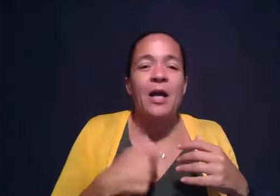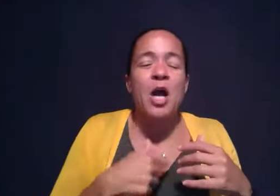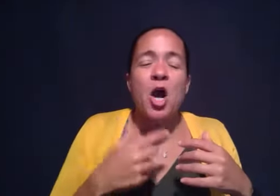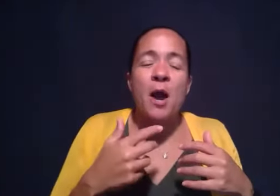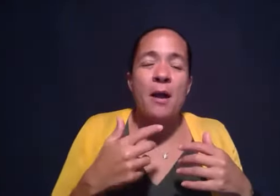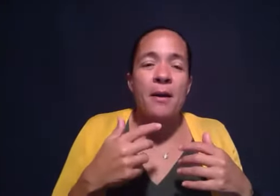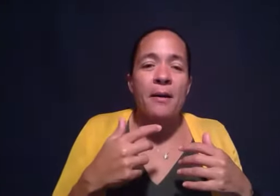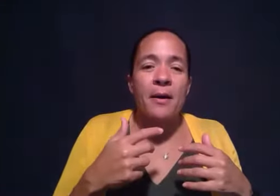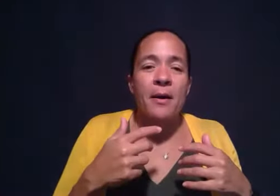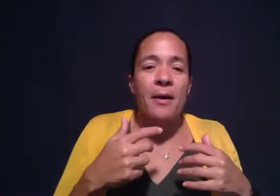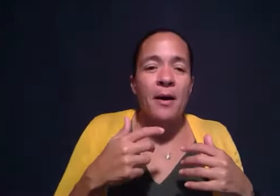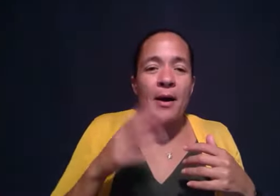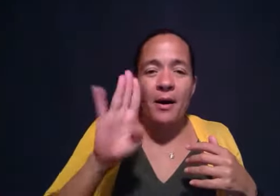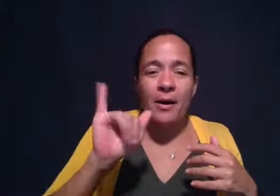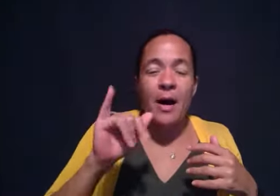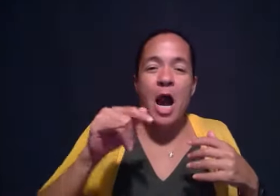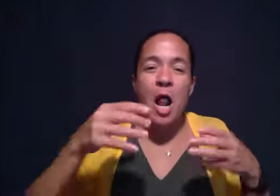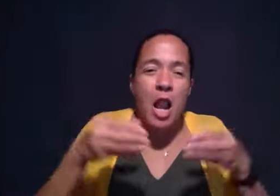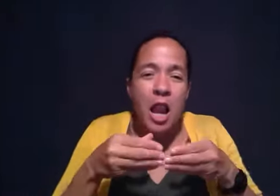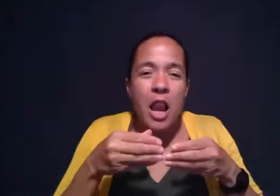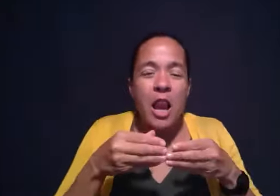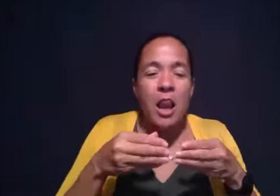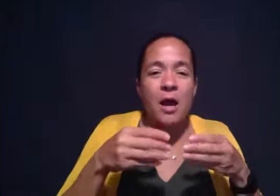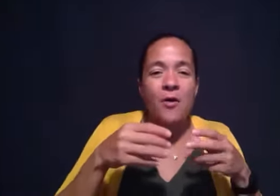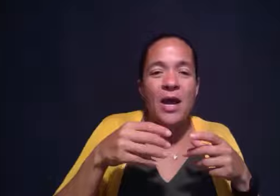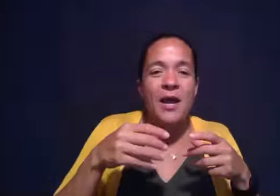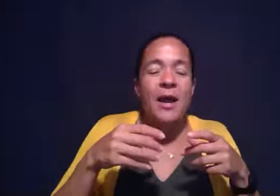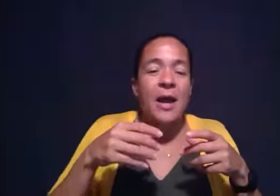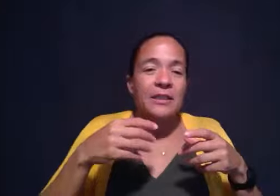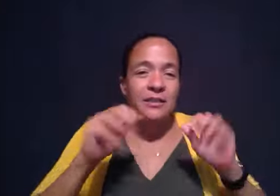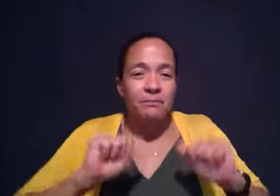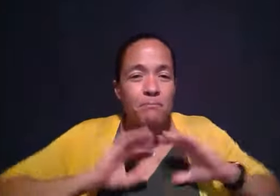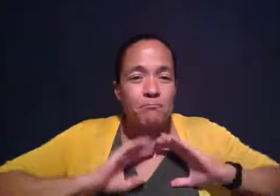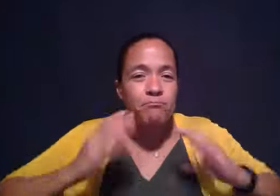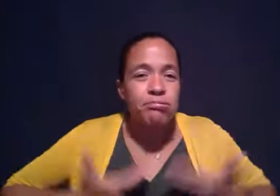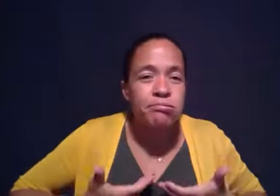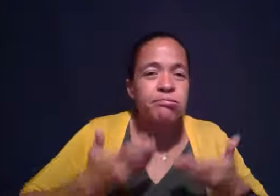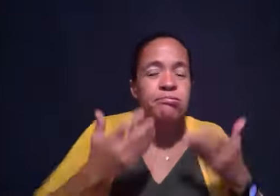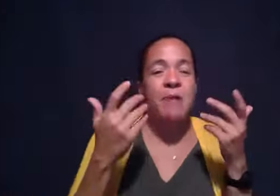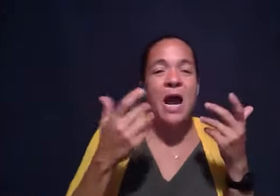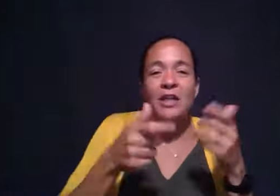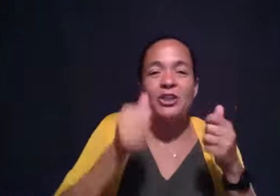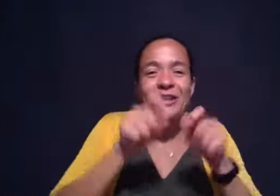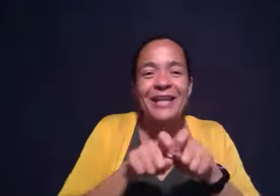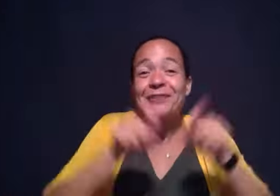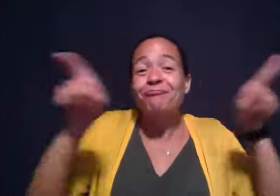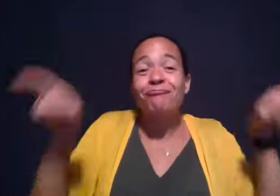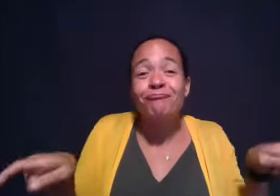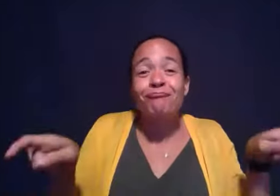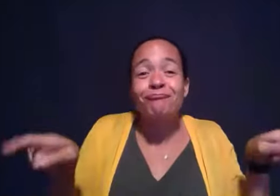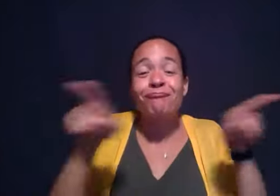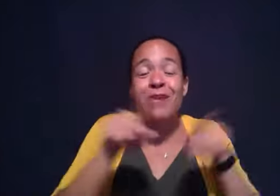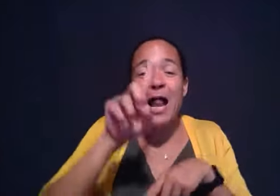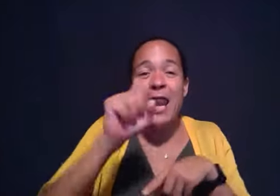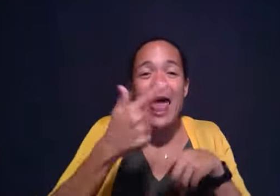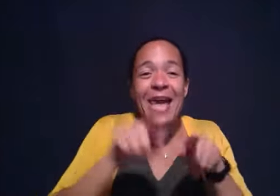these little tiny waist, can do the splits for no reason. Yay! You know, she's just one of those girls who automatically knows